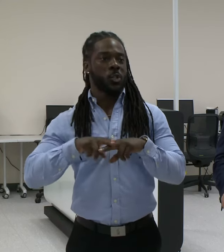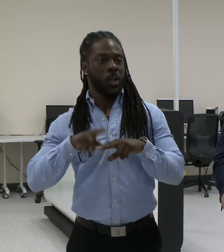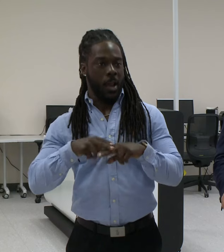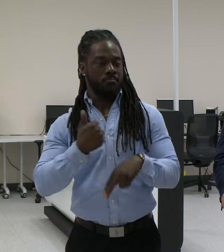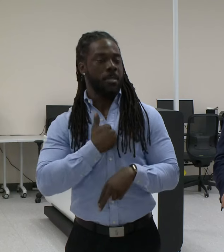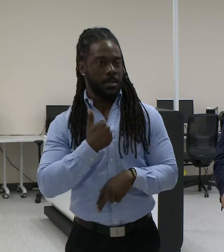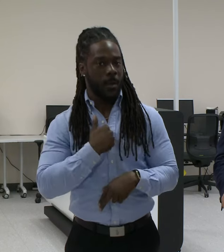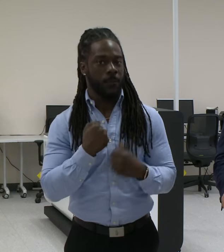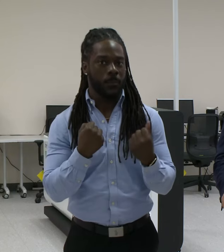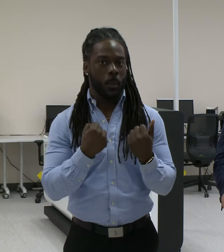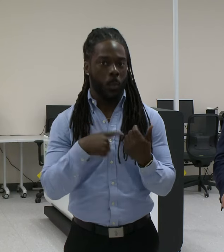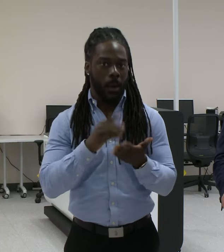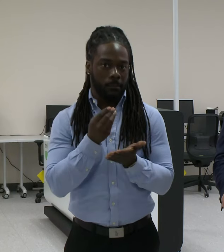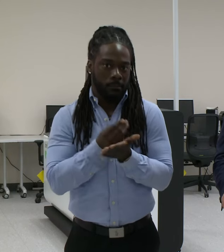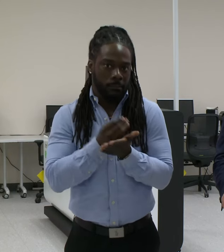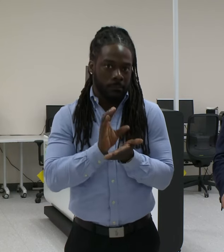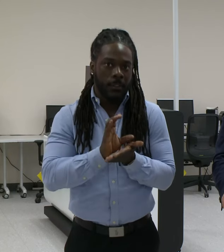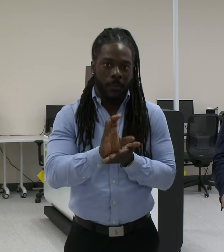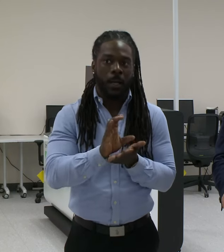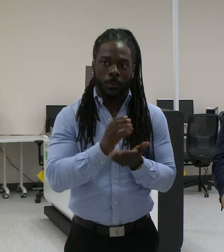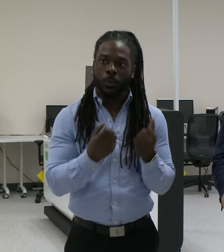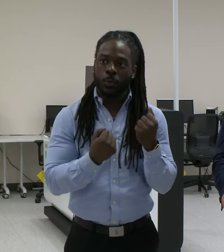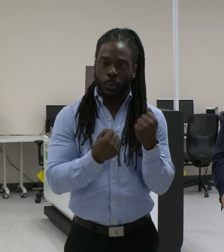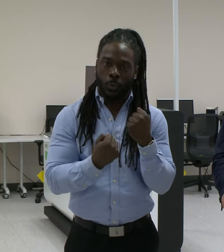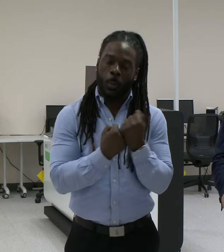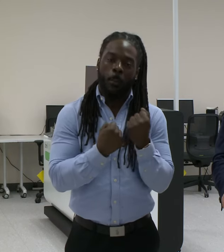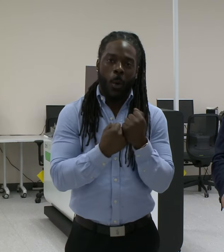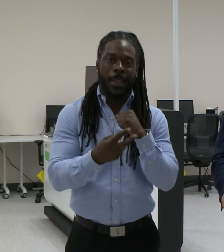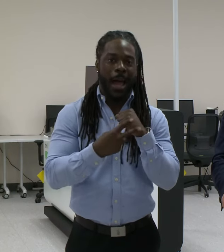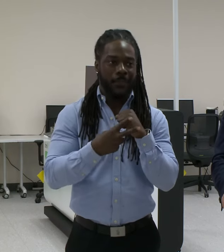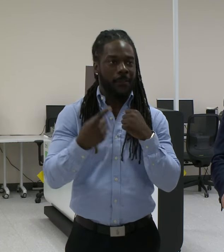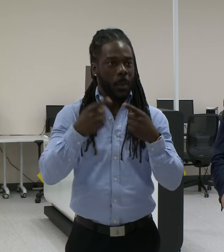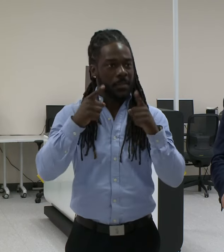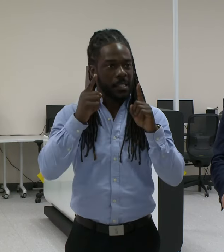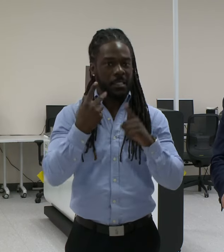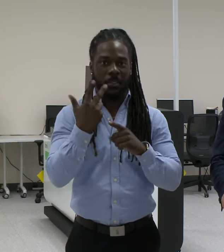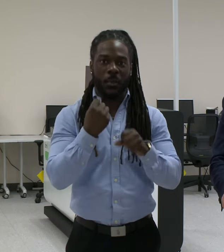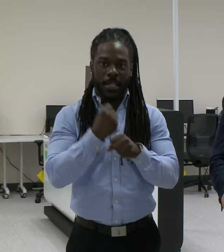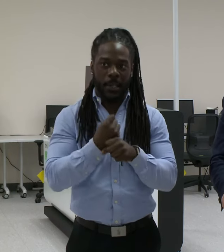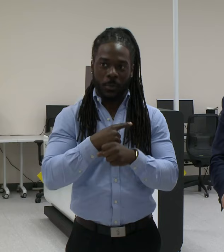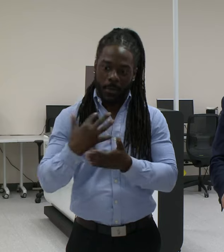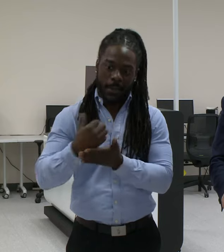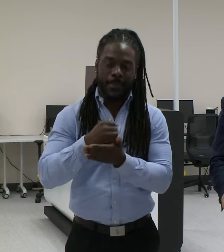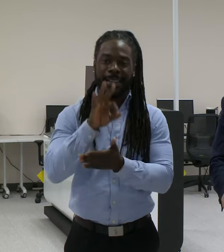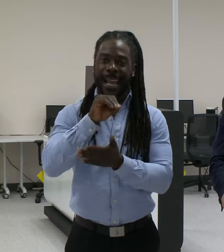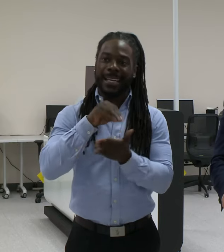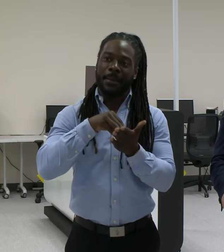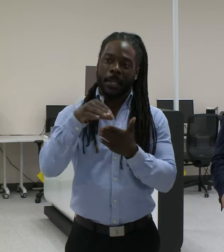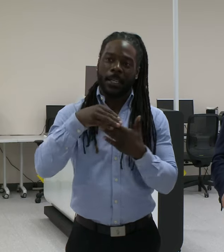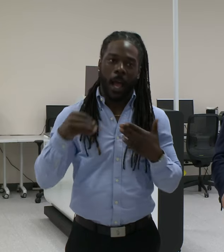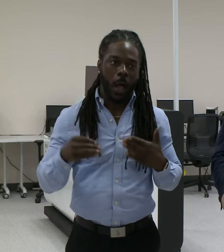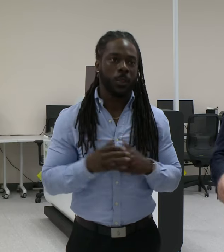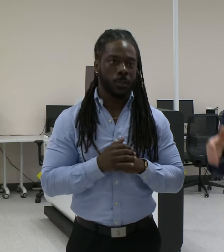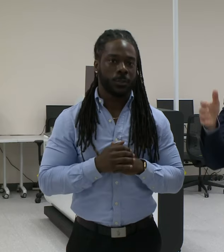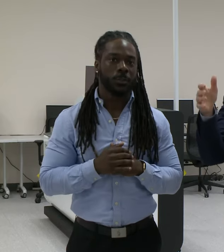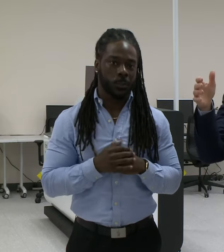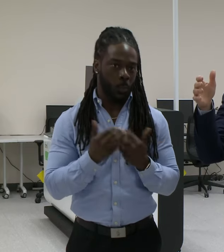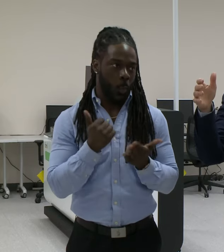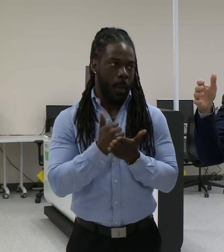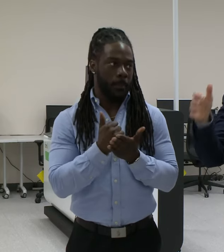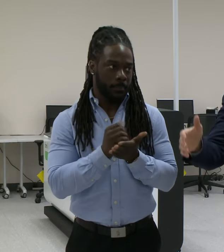supports the archives, and we have succeeded over the last 3 years in securing about $90 million to